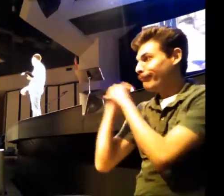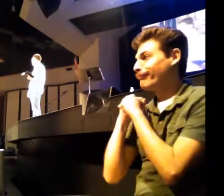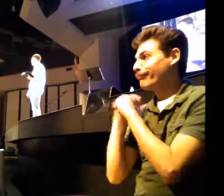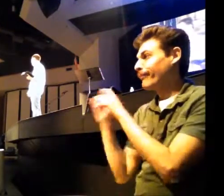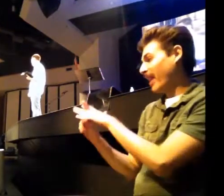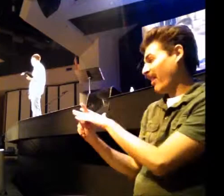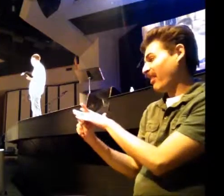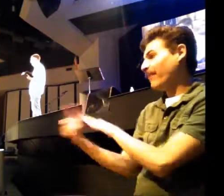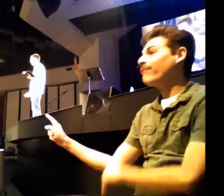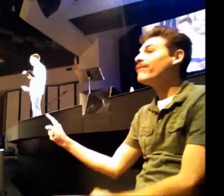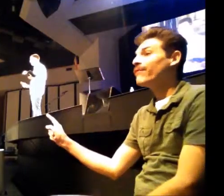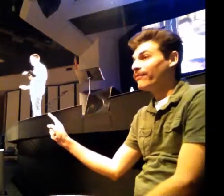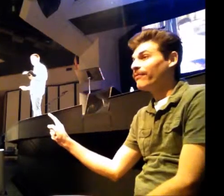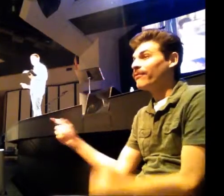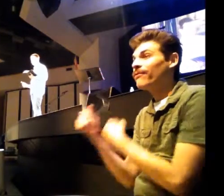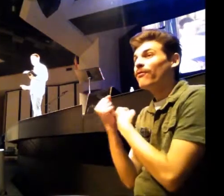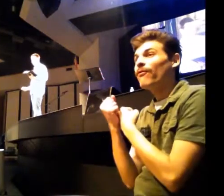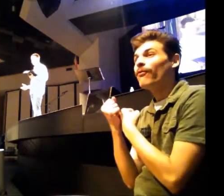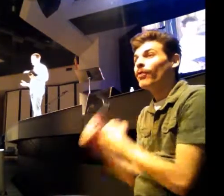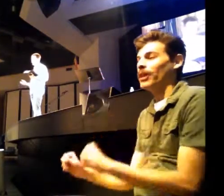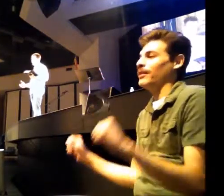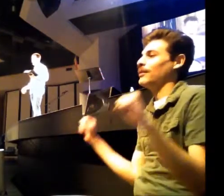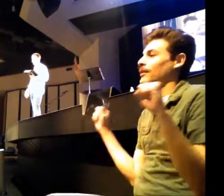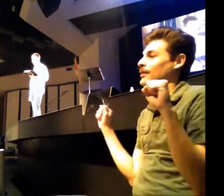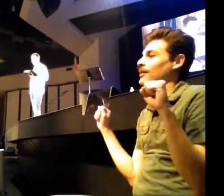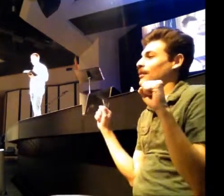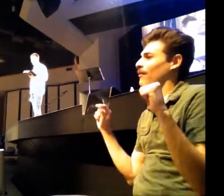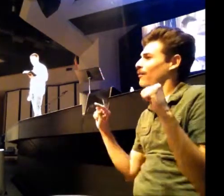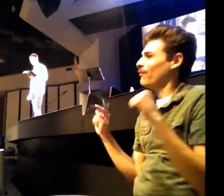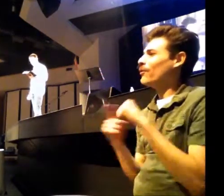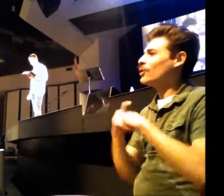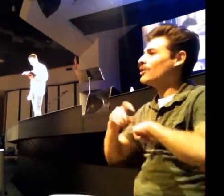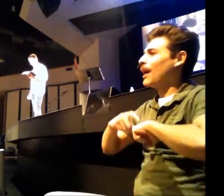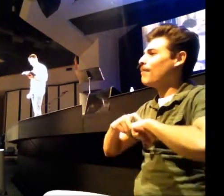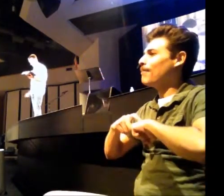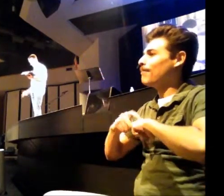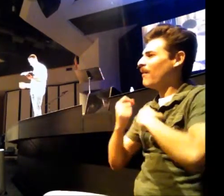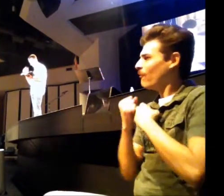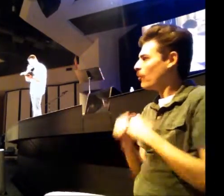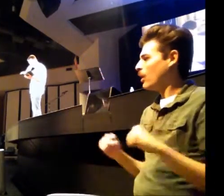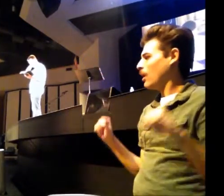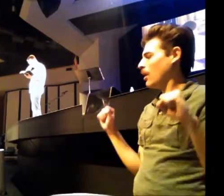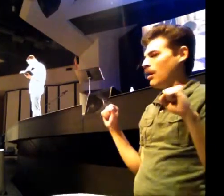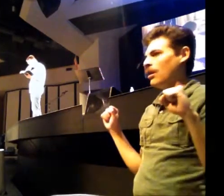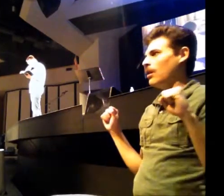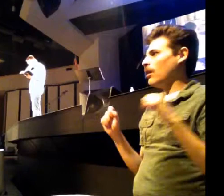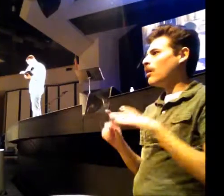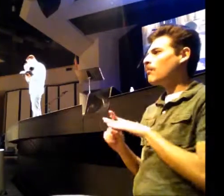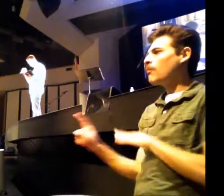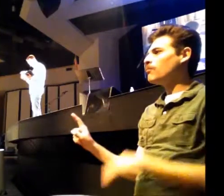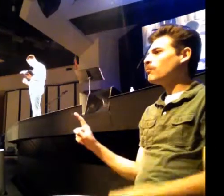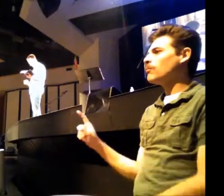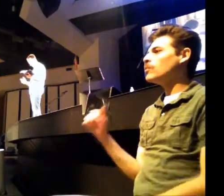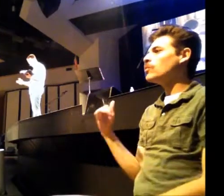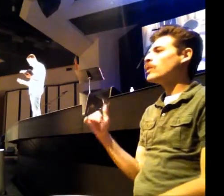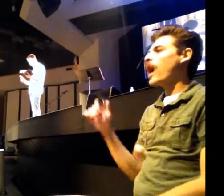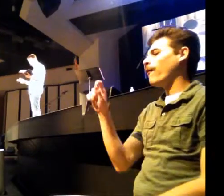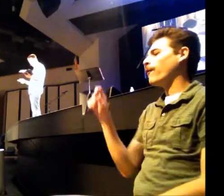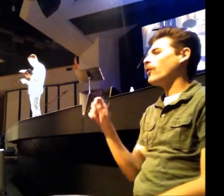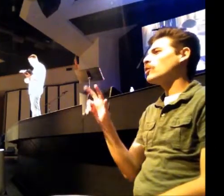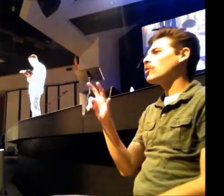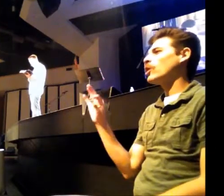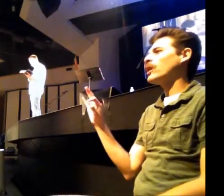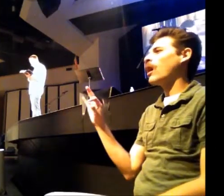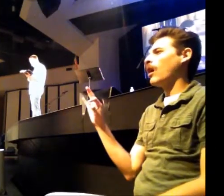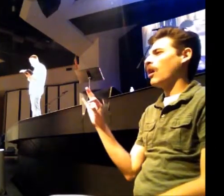the first time as freed men and women. It's a powerful moment. Then we go down to verse 39. They've left, and